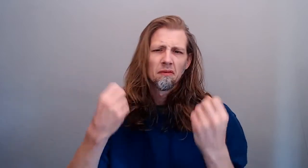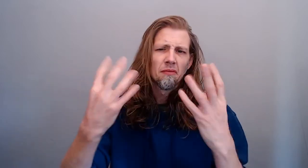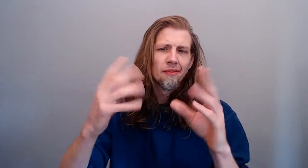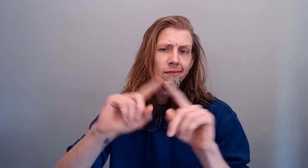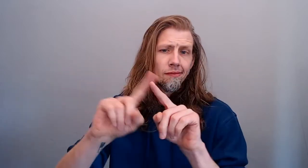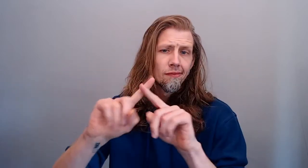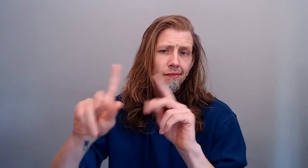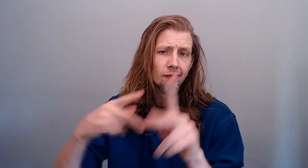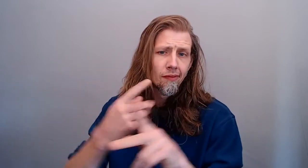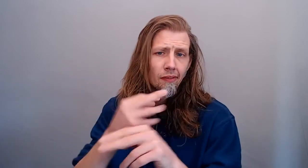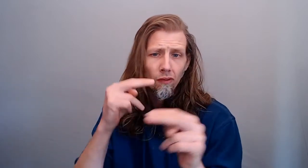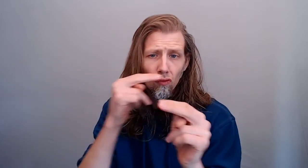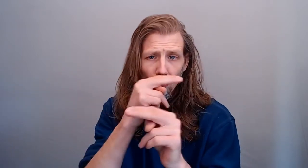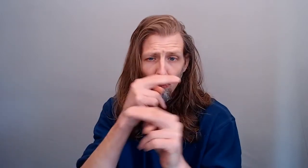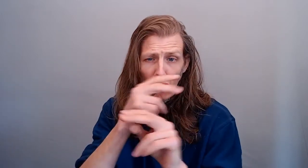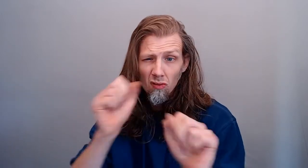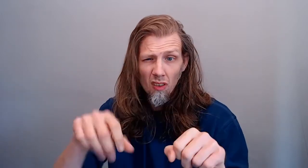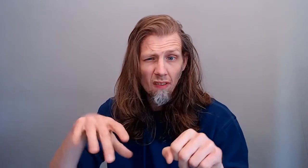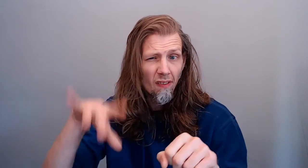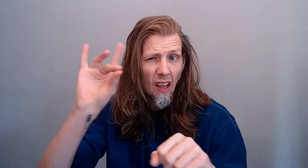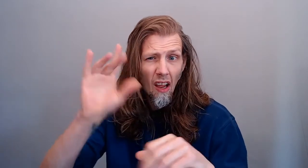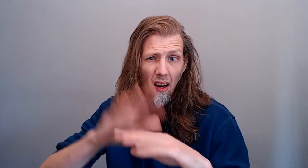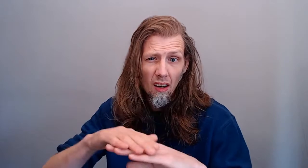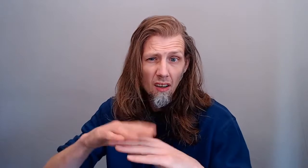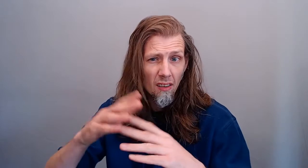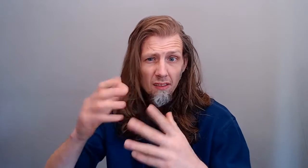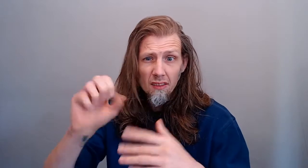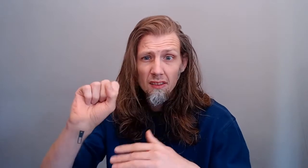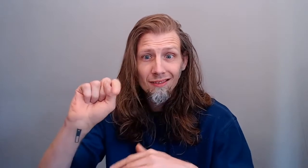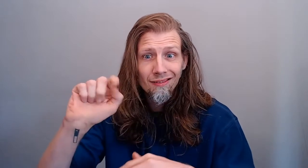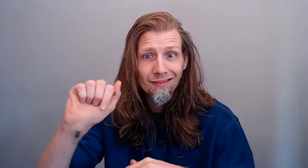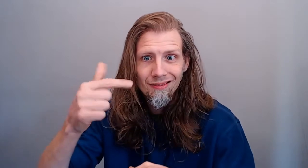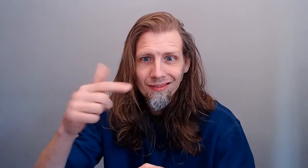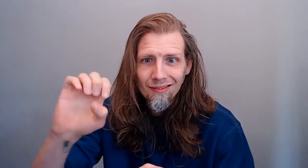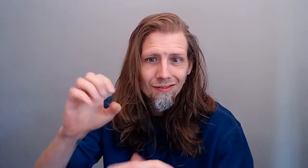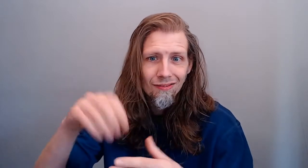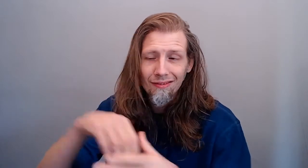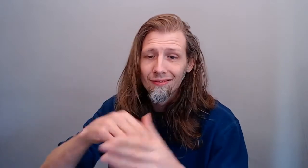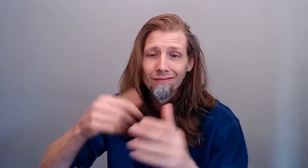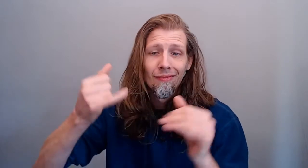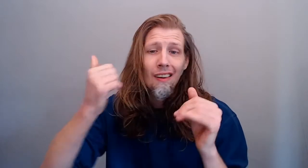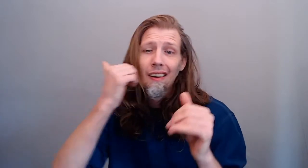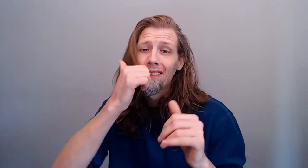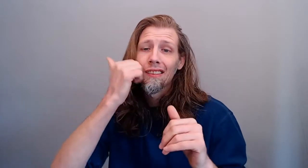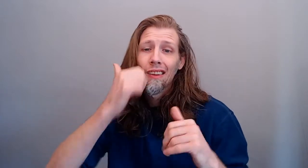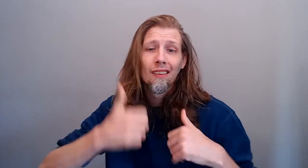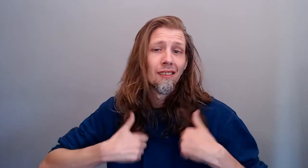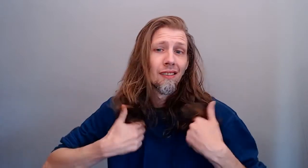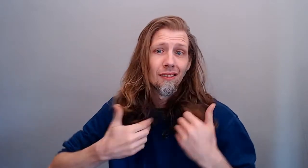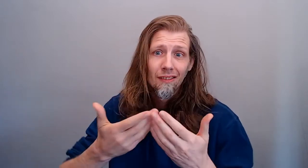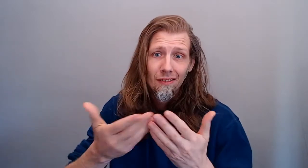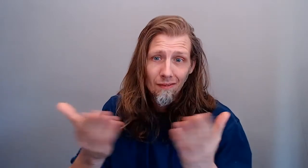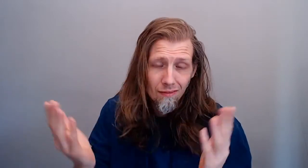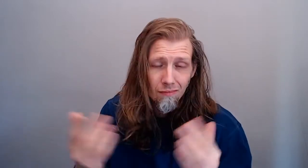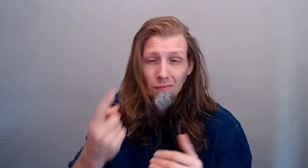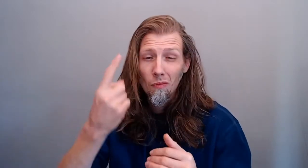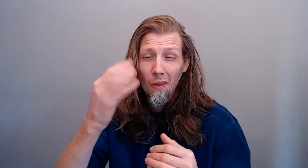Humor can be found on a stage, but also in everyday life. One type